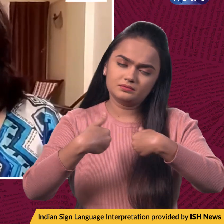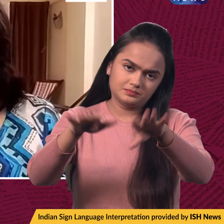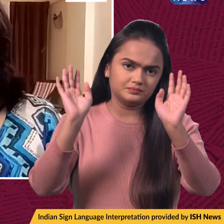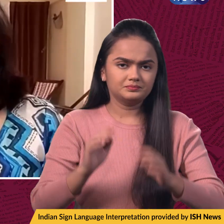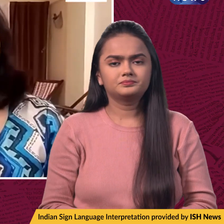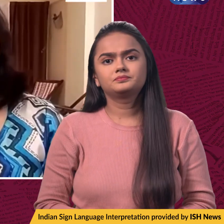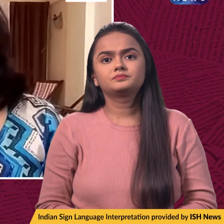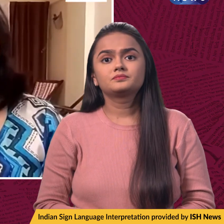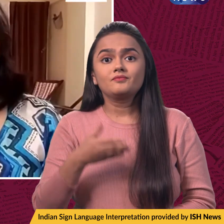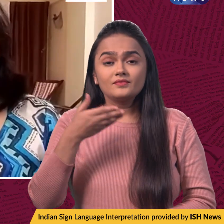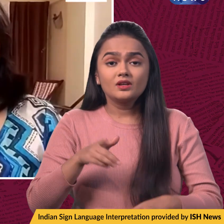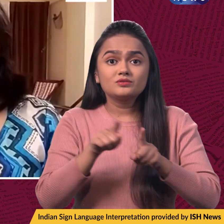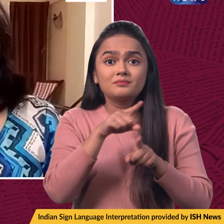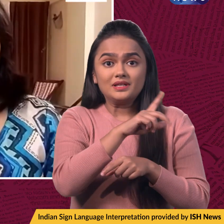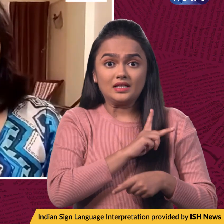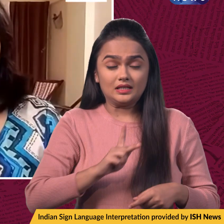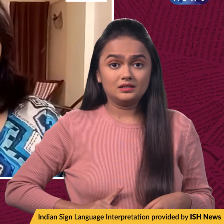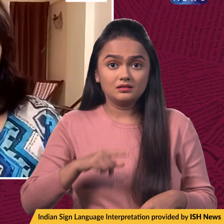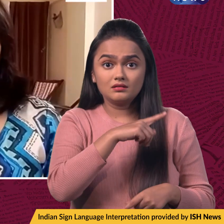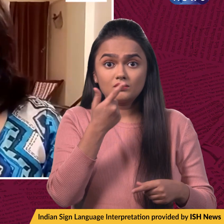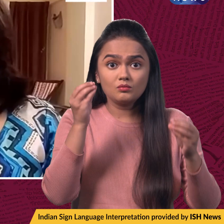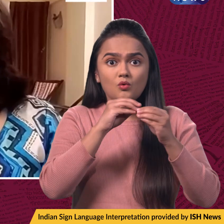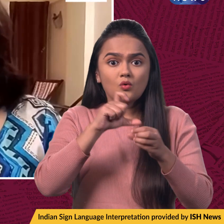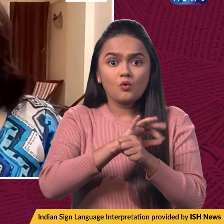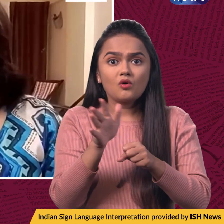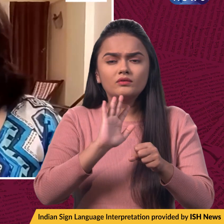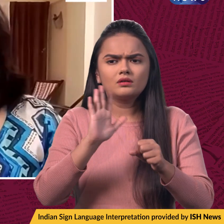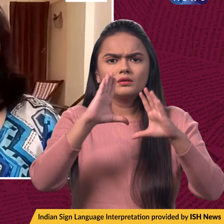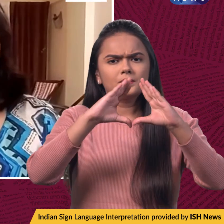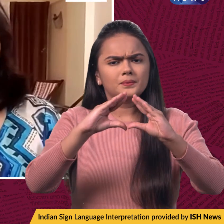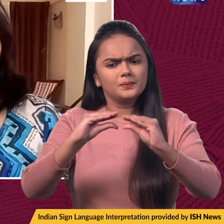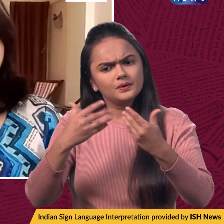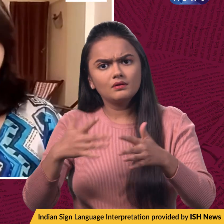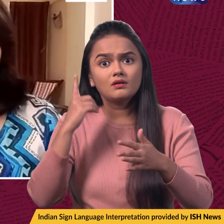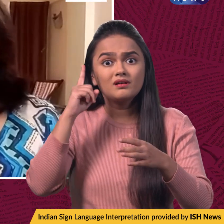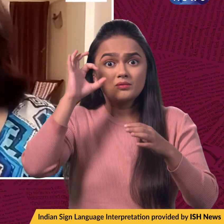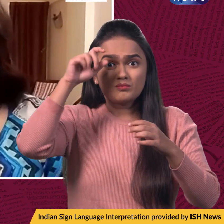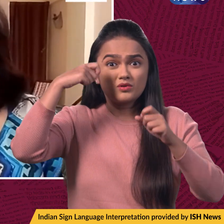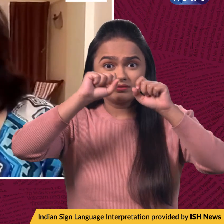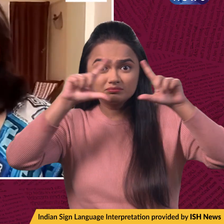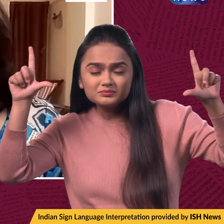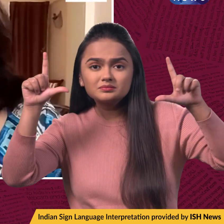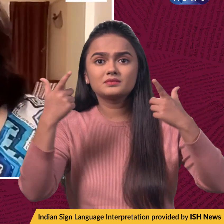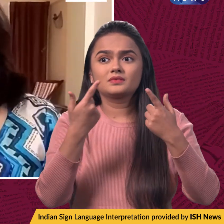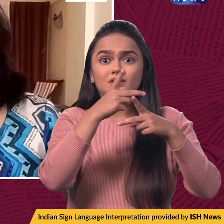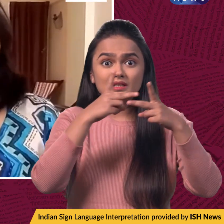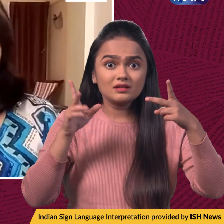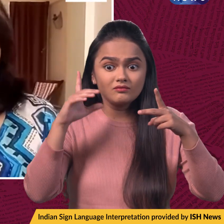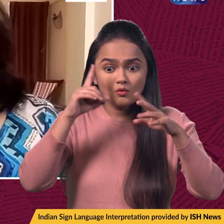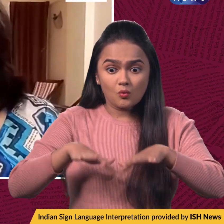onwards. Meanwhile, Karnataka has eased further COVID restrictions like cinema halls,